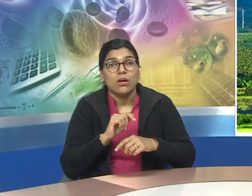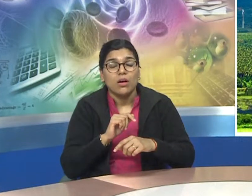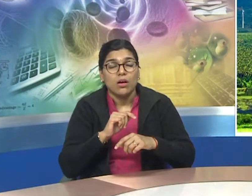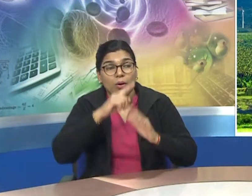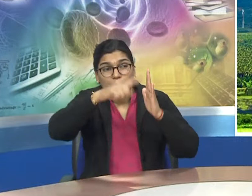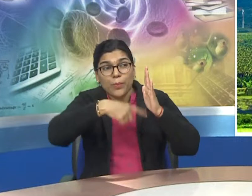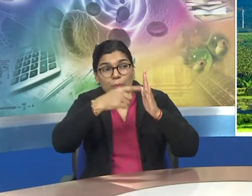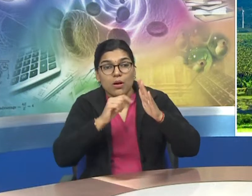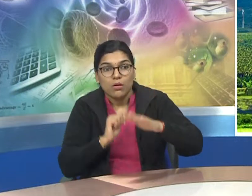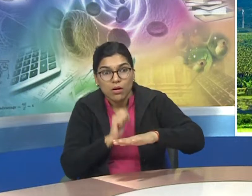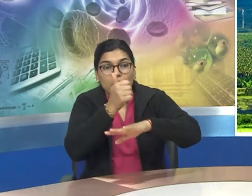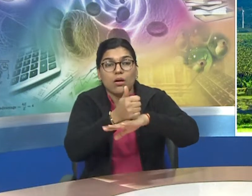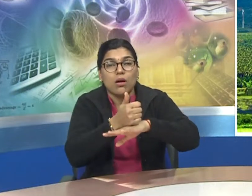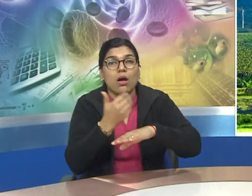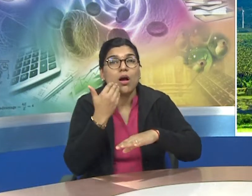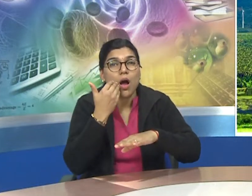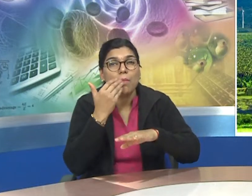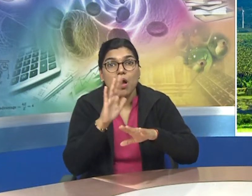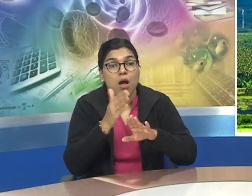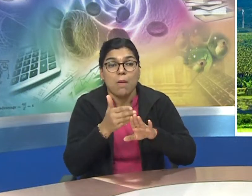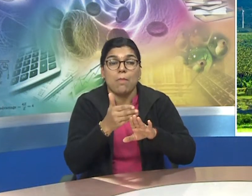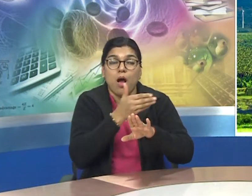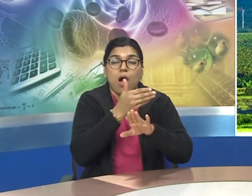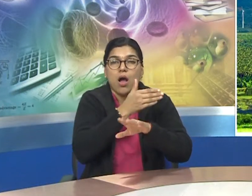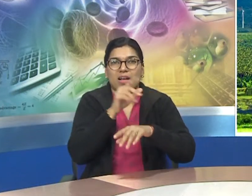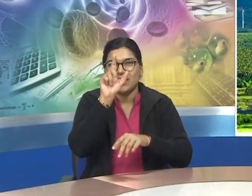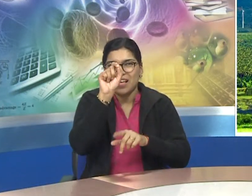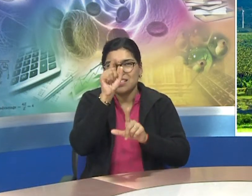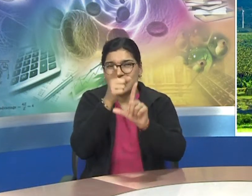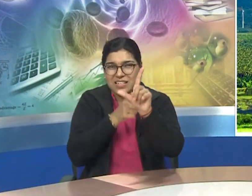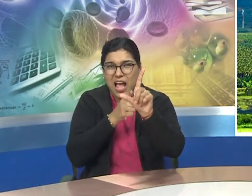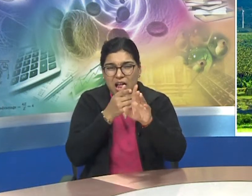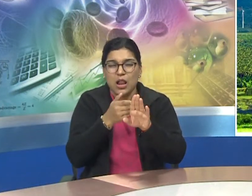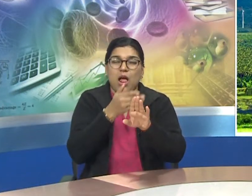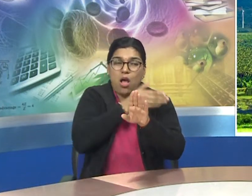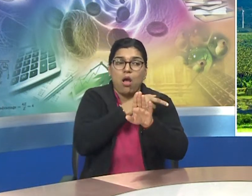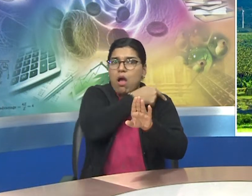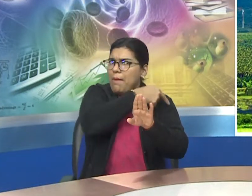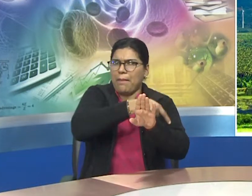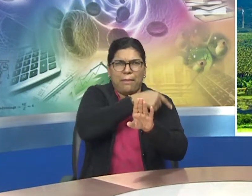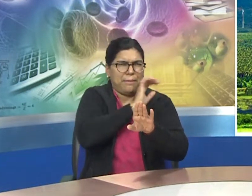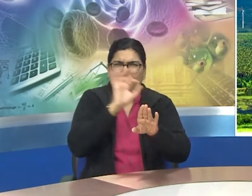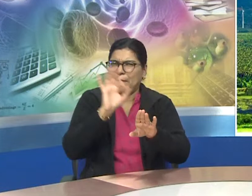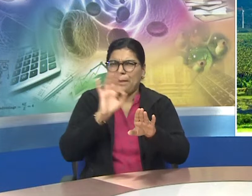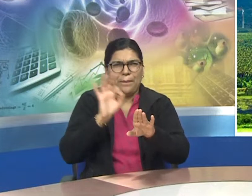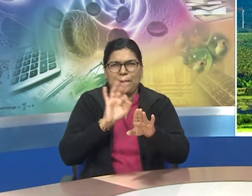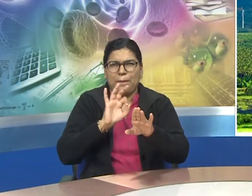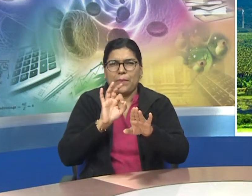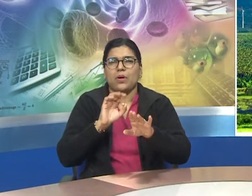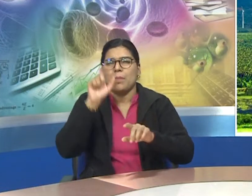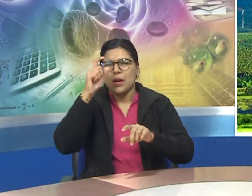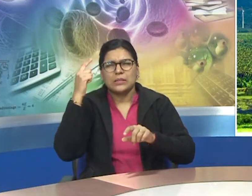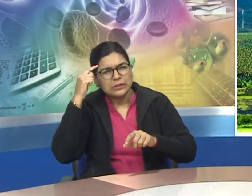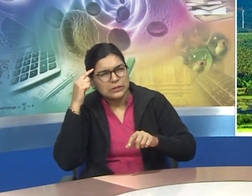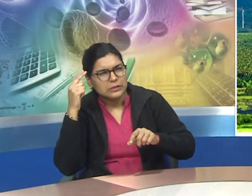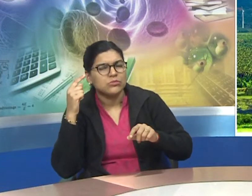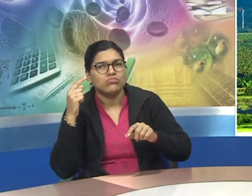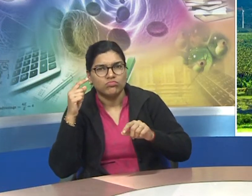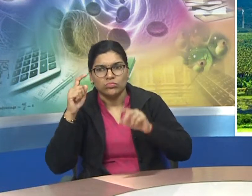then close to home, Tamil Nadu was among the first in India to give a fillip to wind